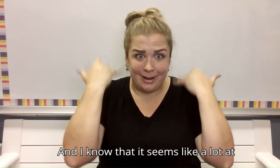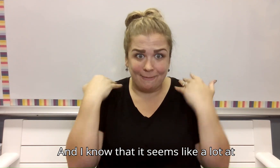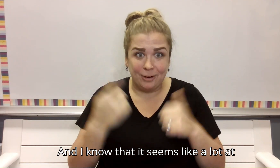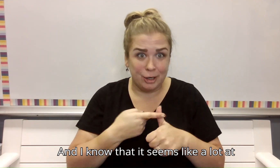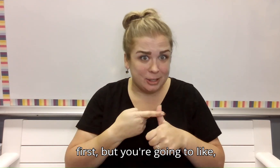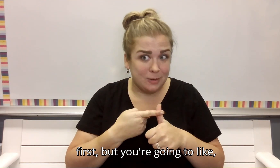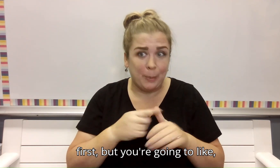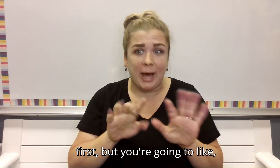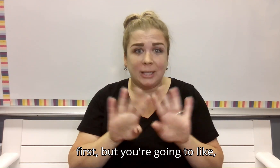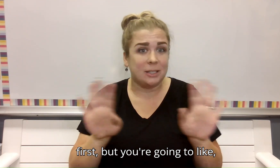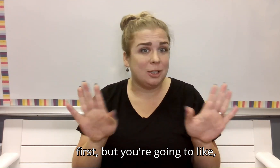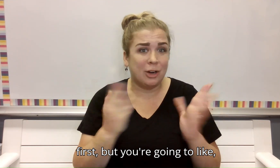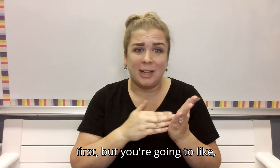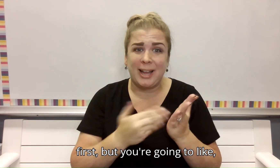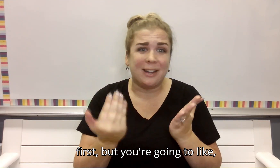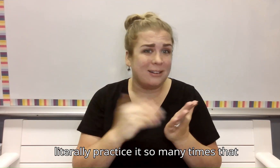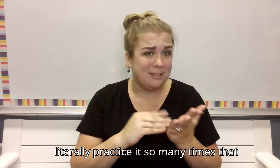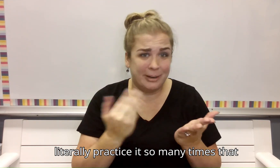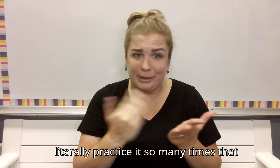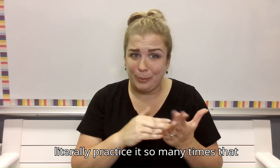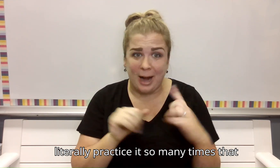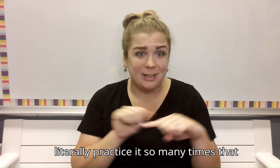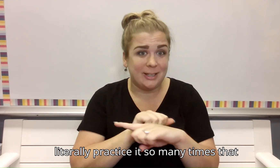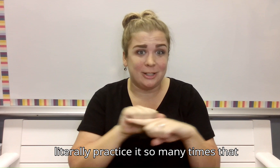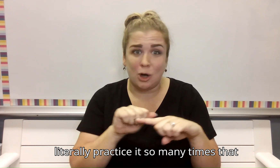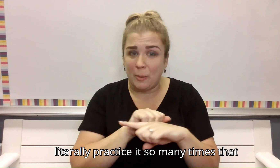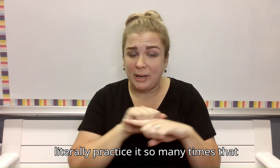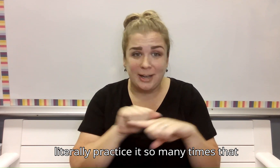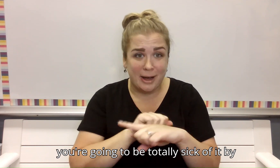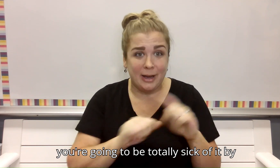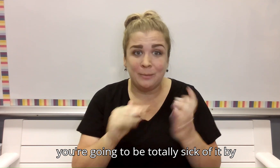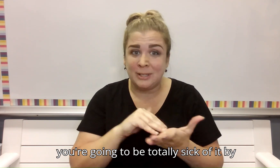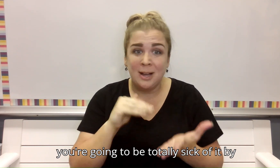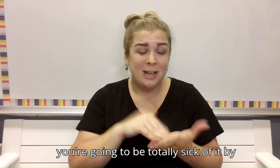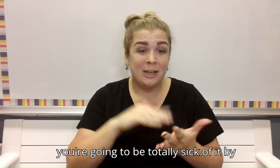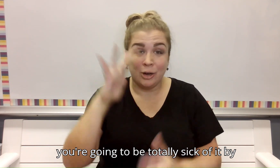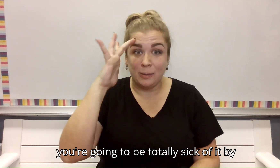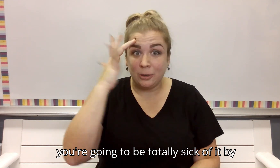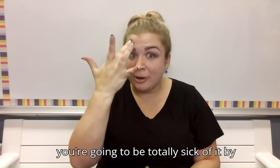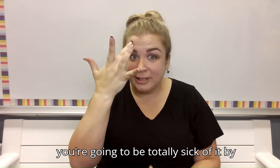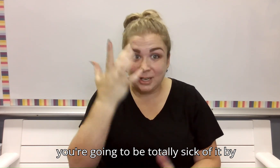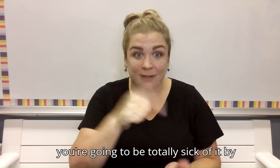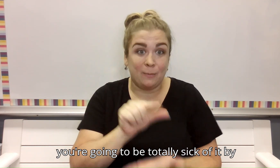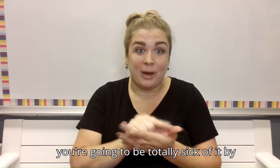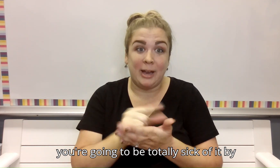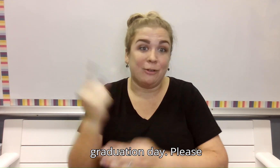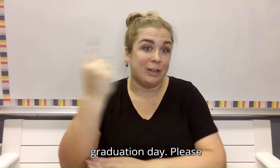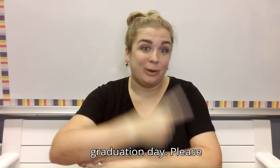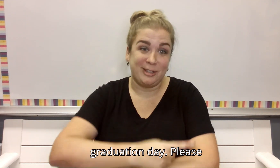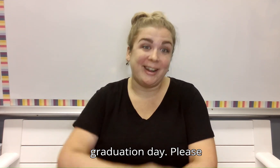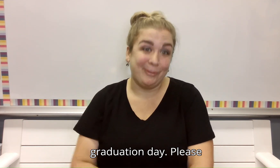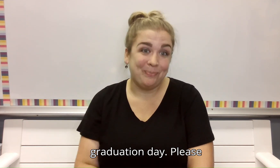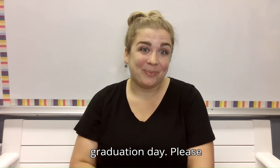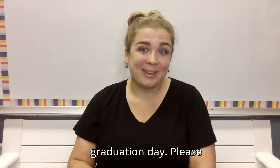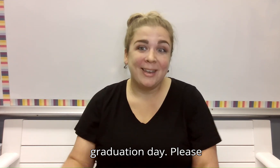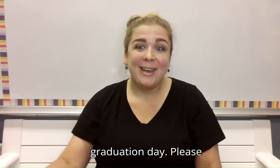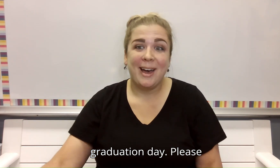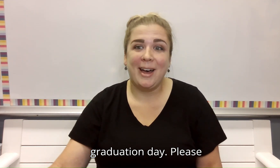at first, but you're gonna like literally practice it so many times that you're gonna be totally sick of it by graduation day.